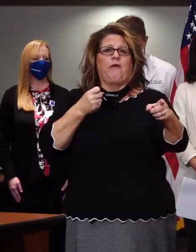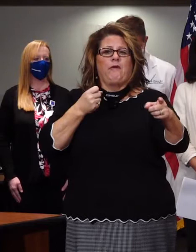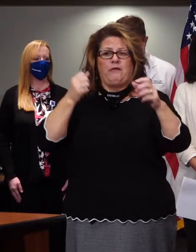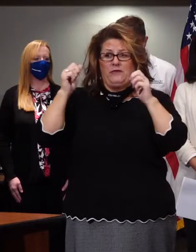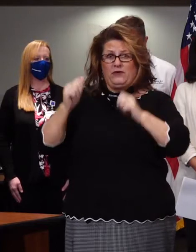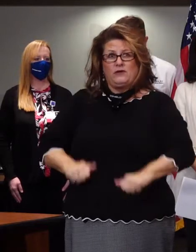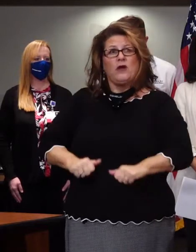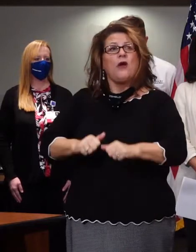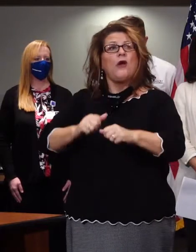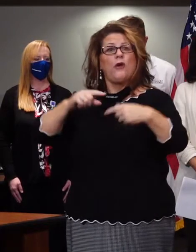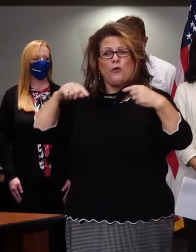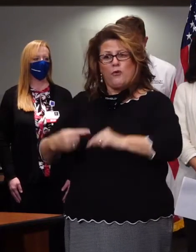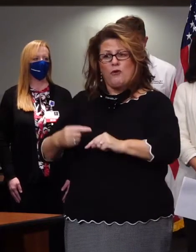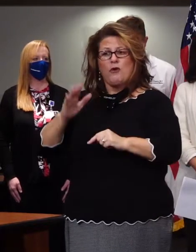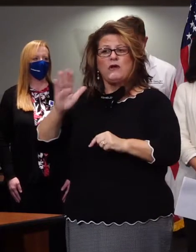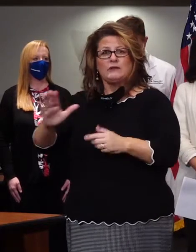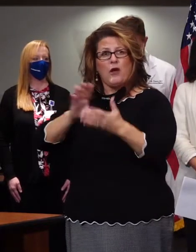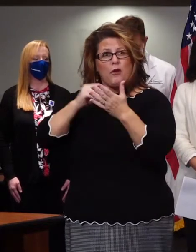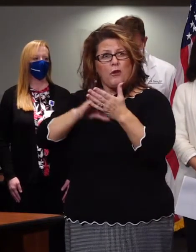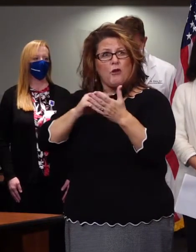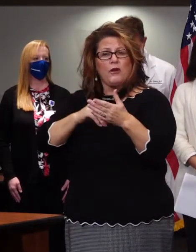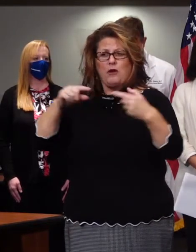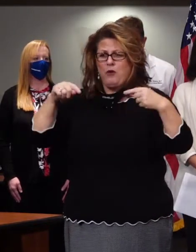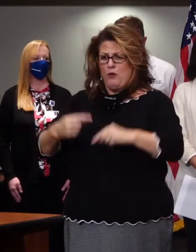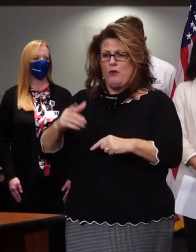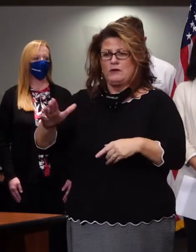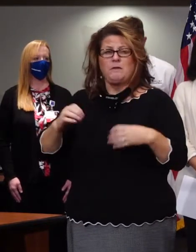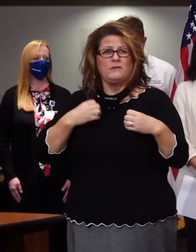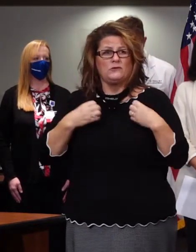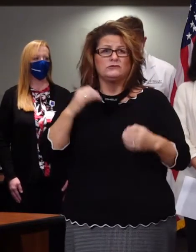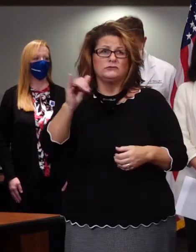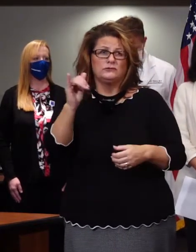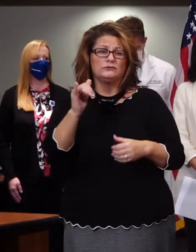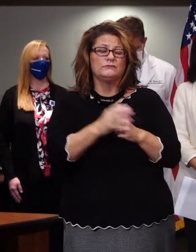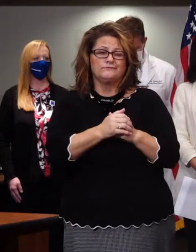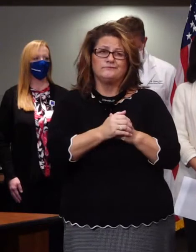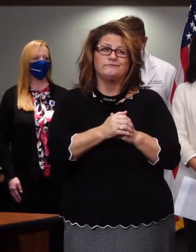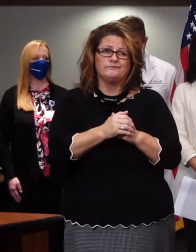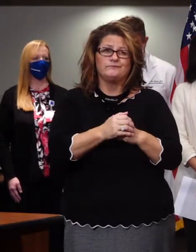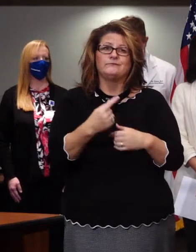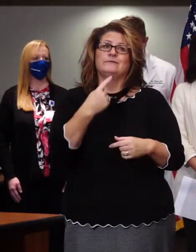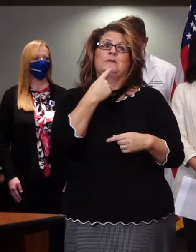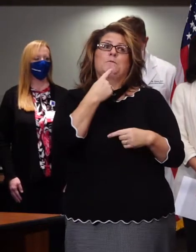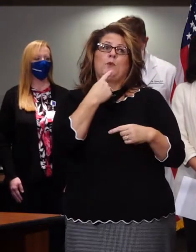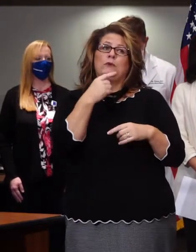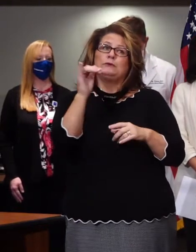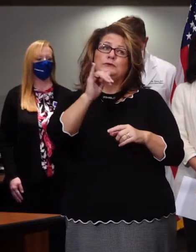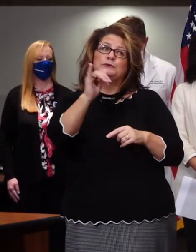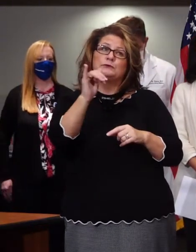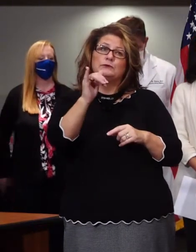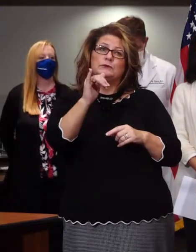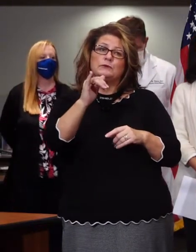consequences to their learning and emotional progress. I'm also disappointed that because of this decision,